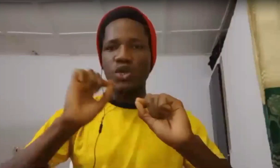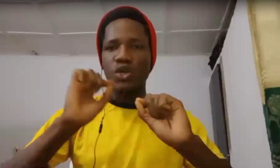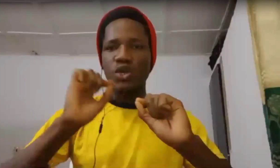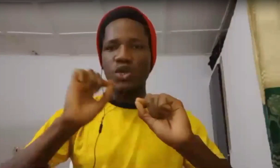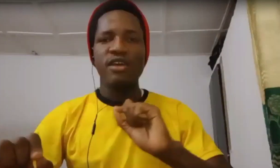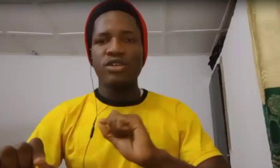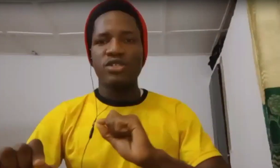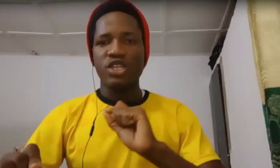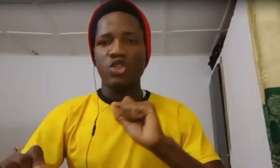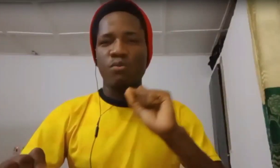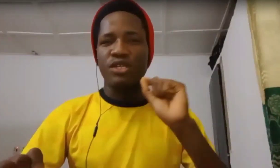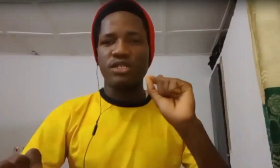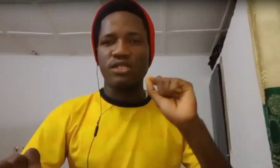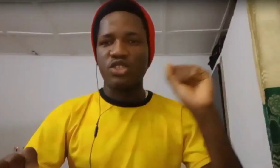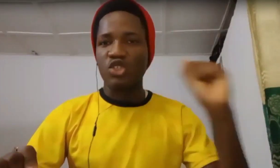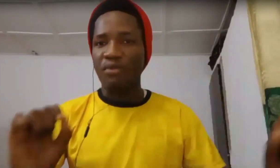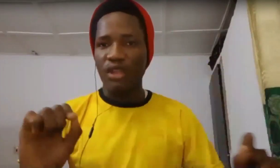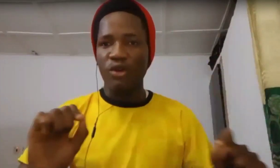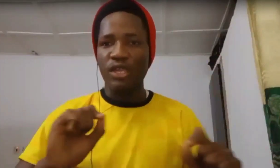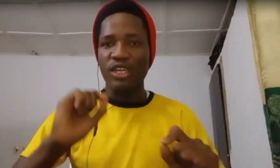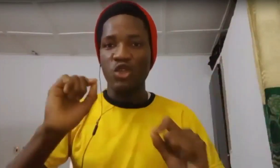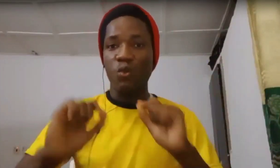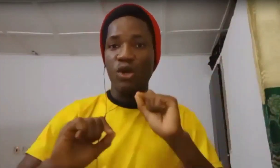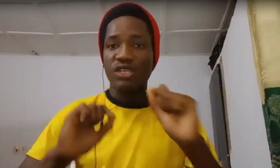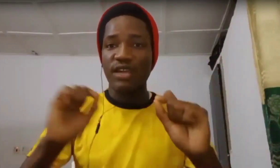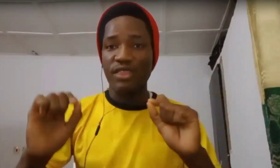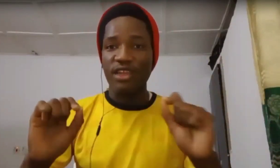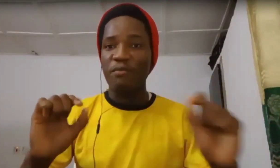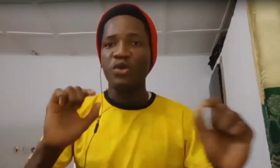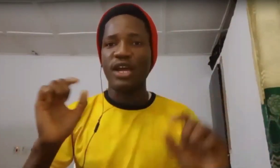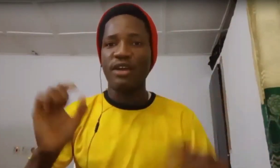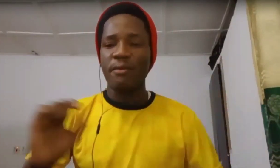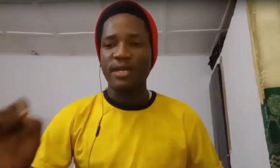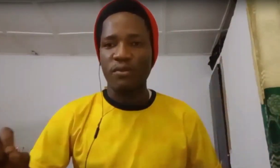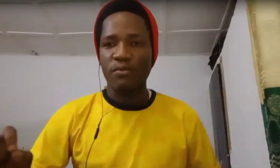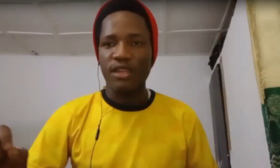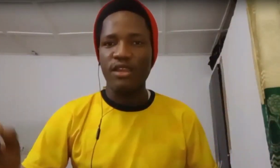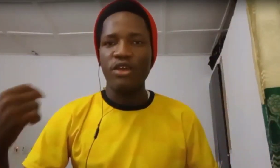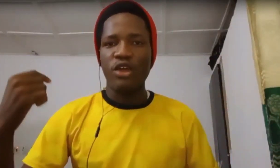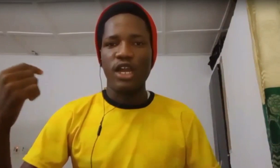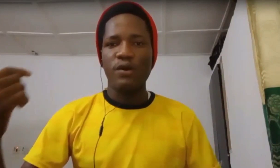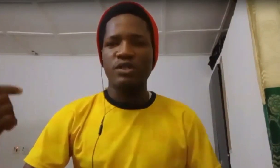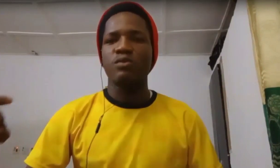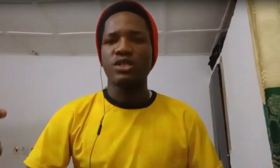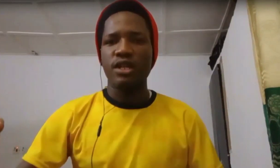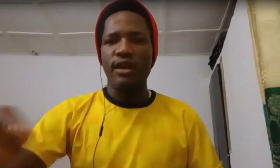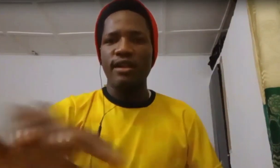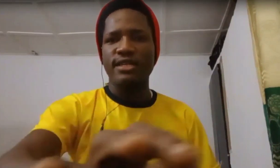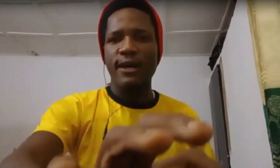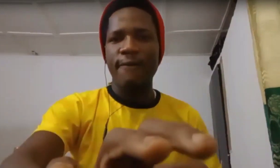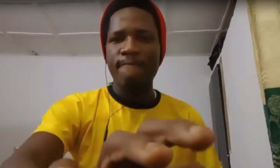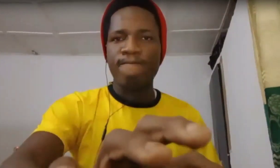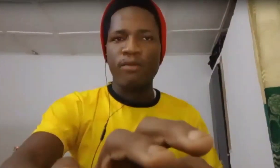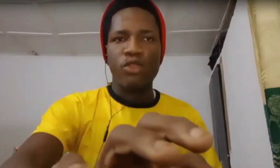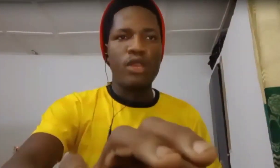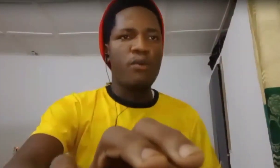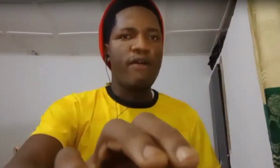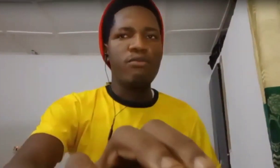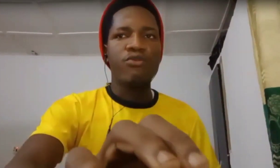you missed something, or in case you watched everything but you can't remember something. You can always rewatch later. So now we have to move on to the next thing we'll